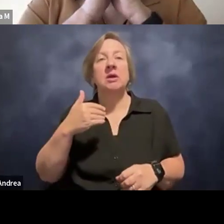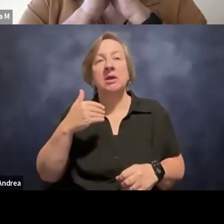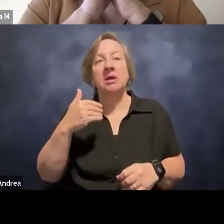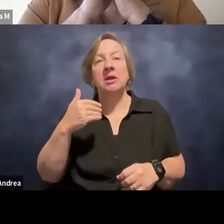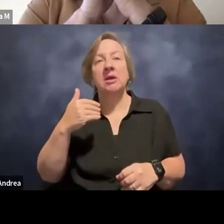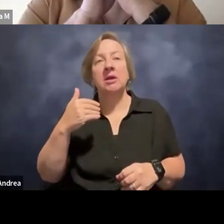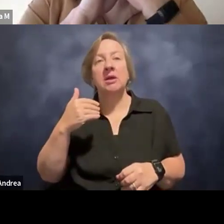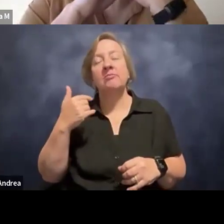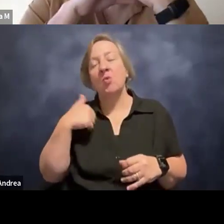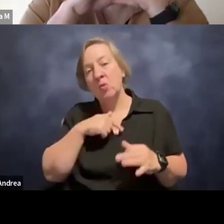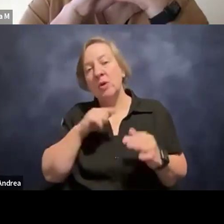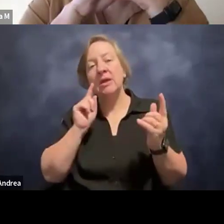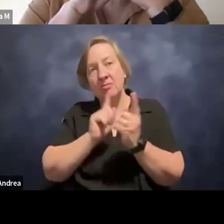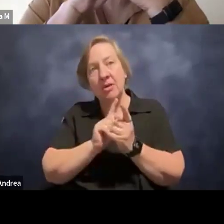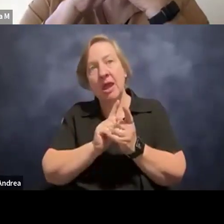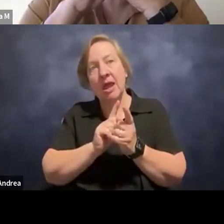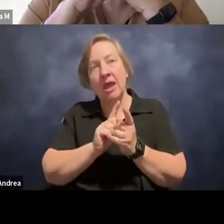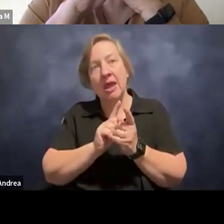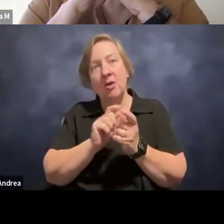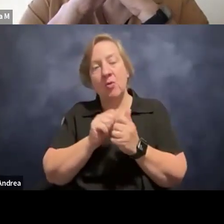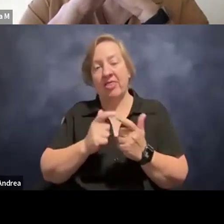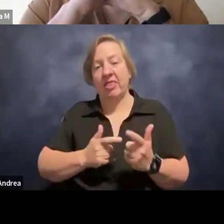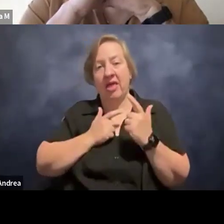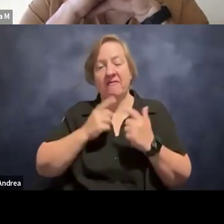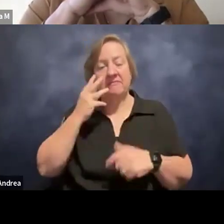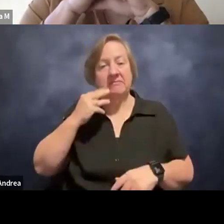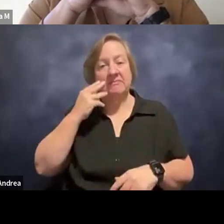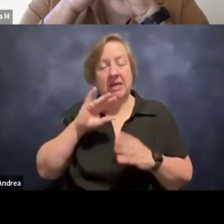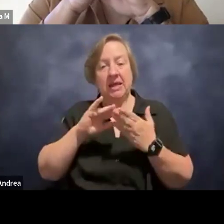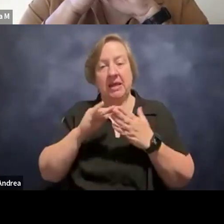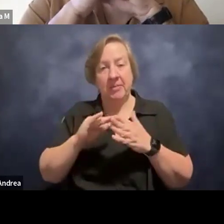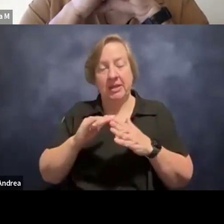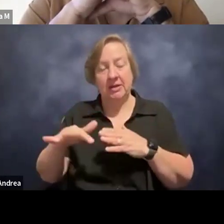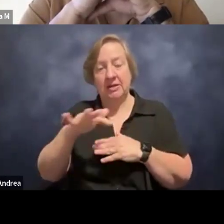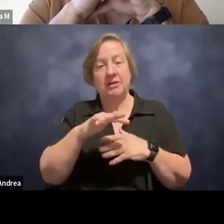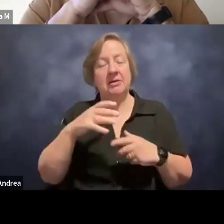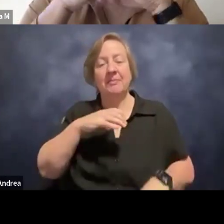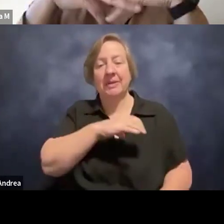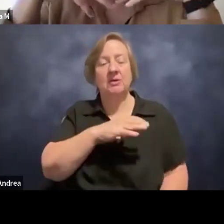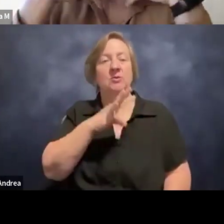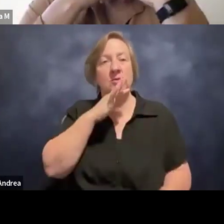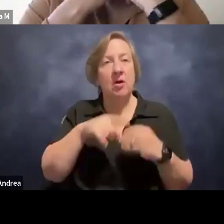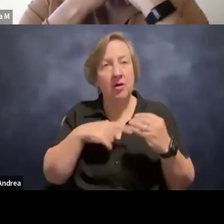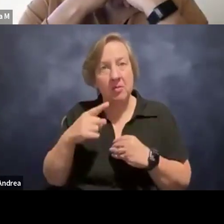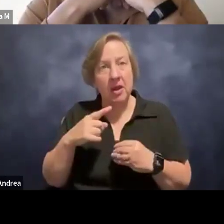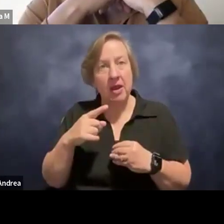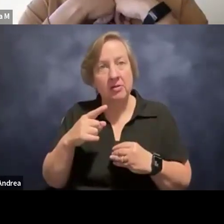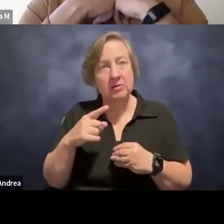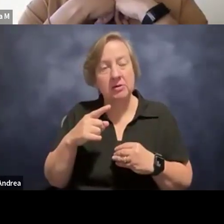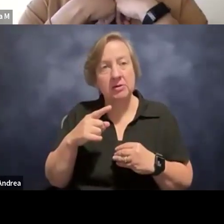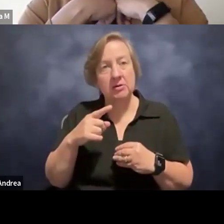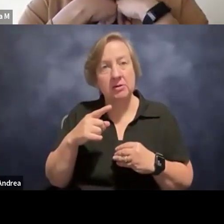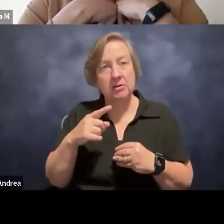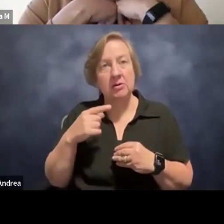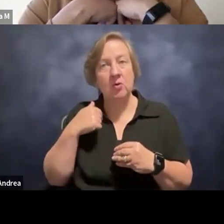we met with the lived experience committee to talk about the fact that kind of the evolution of the CRIS and how we're getting to